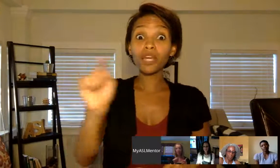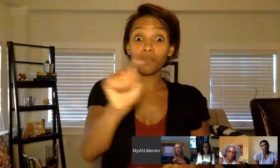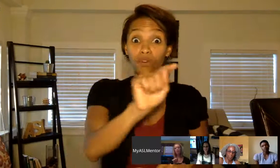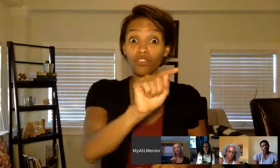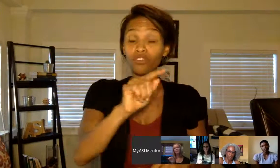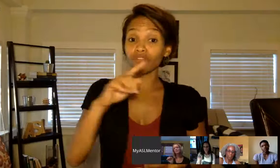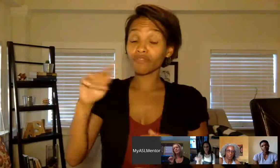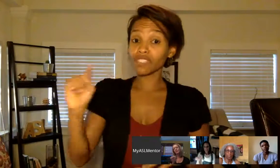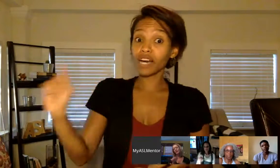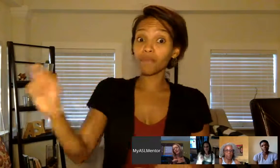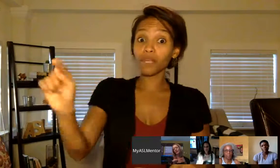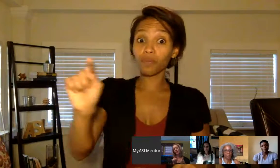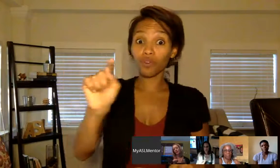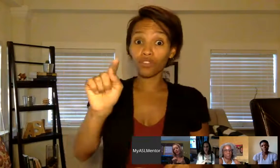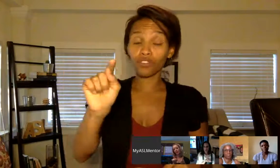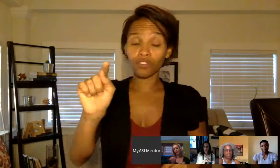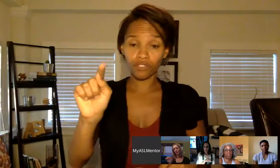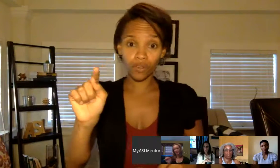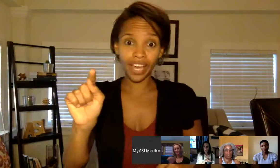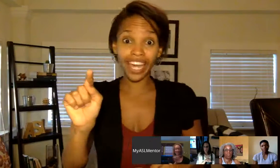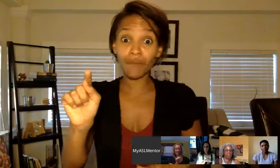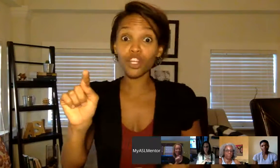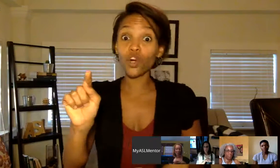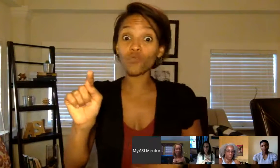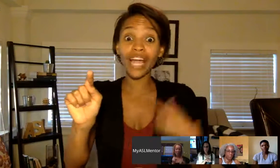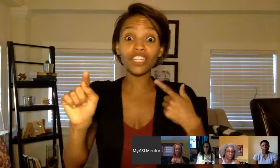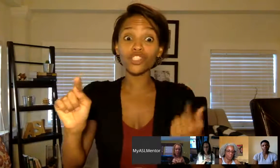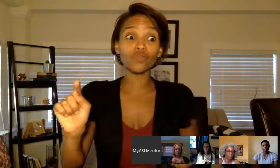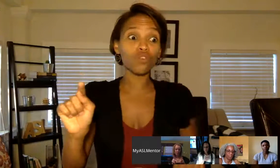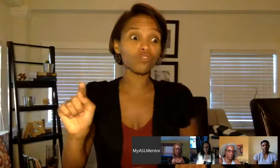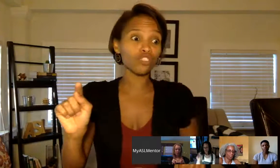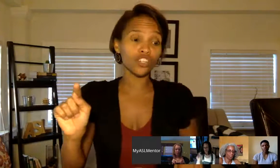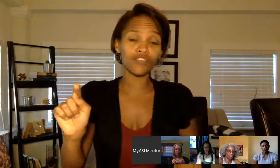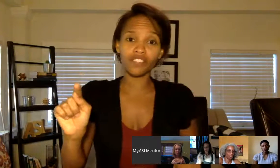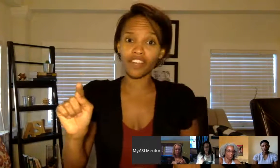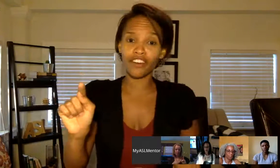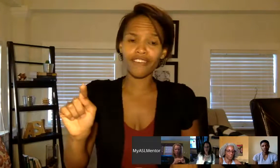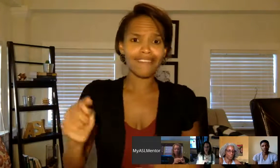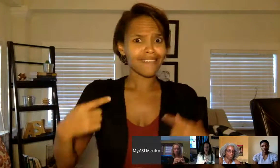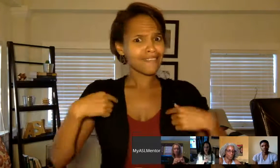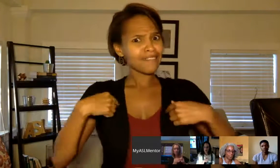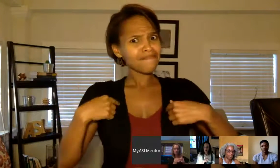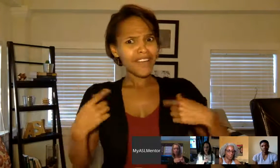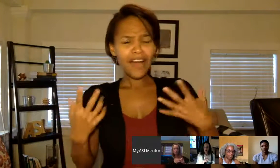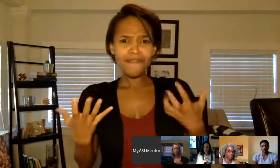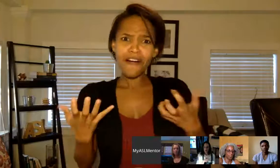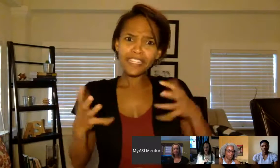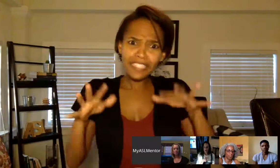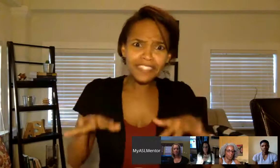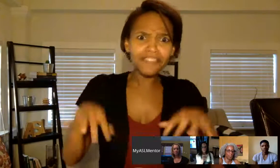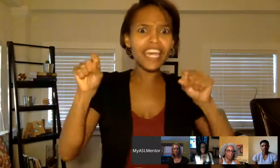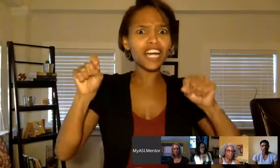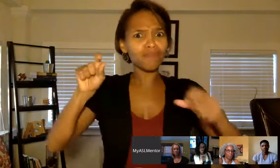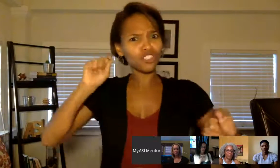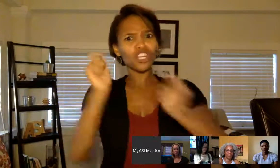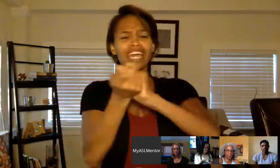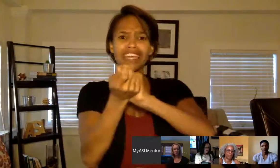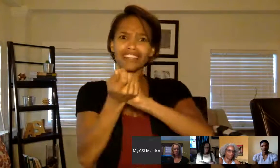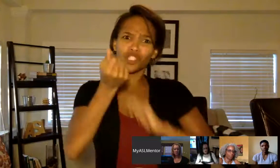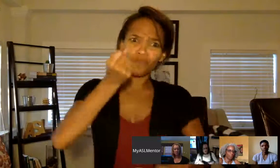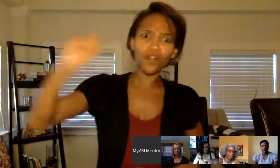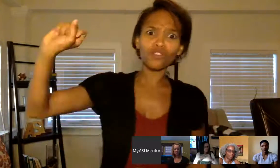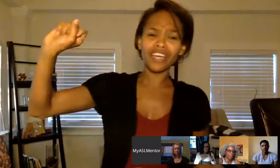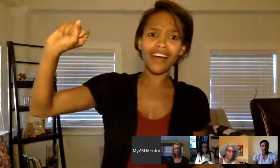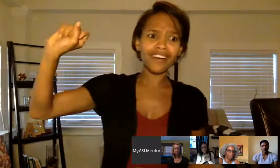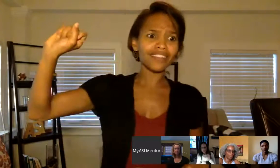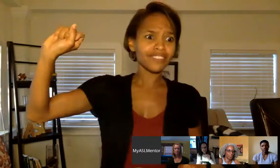Some people, okay, and I'm going to go right into the role shift there. I want to take up